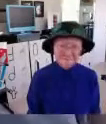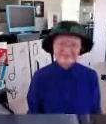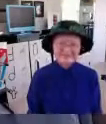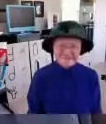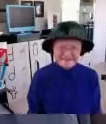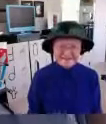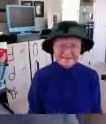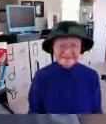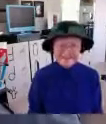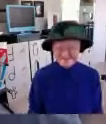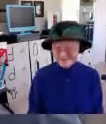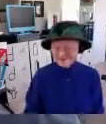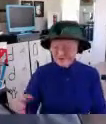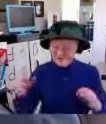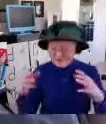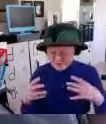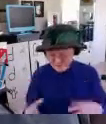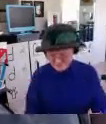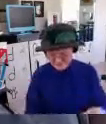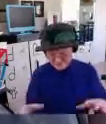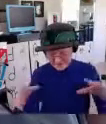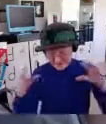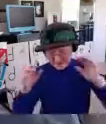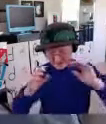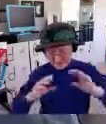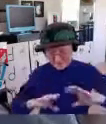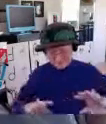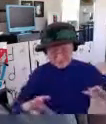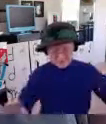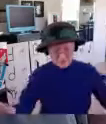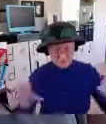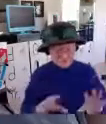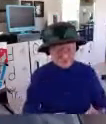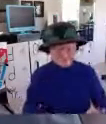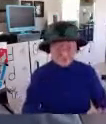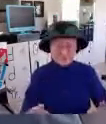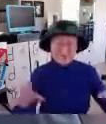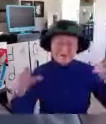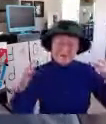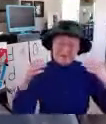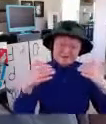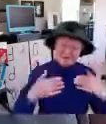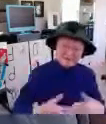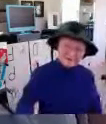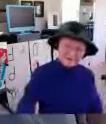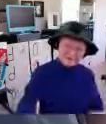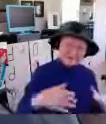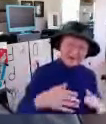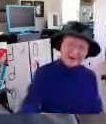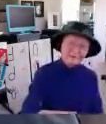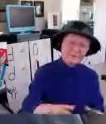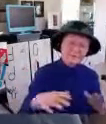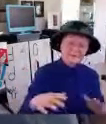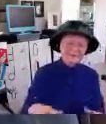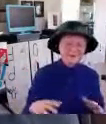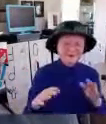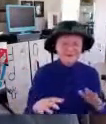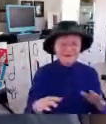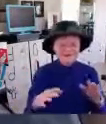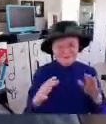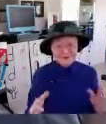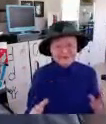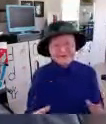And then those videos and the pictures that went with them were put into the SignPuddle database that is located